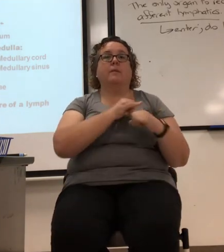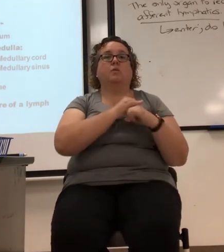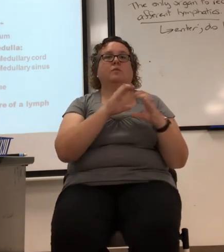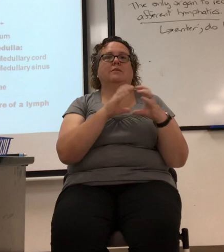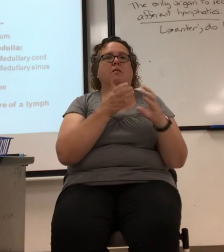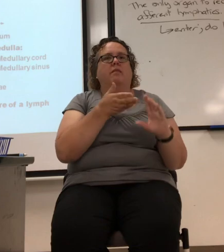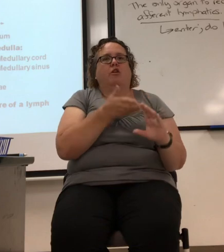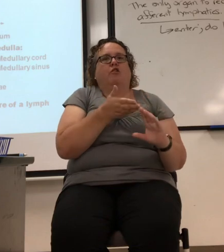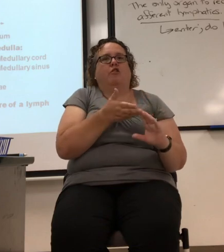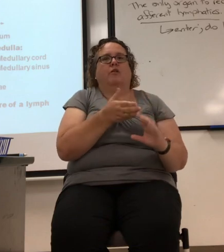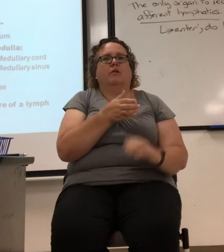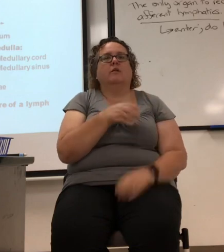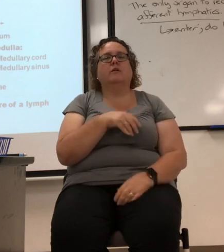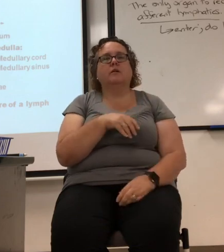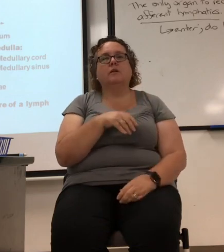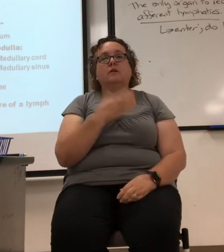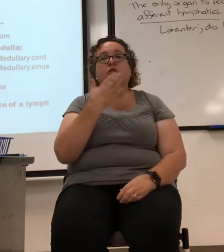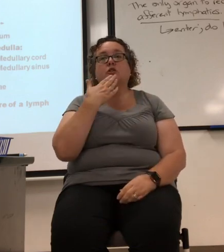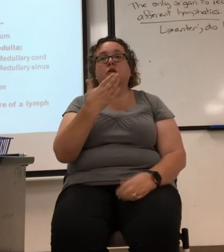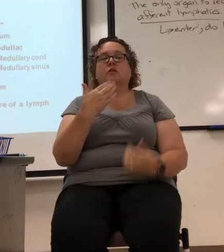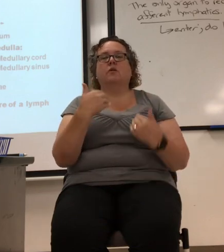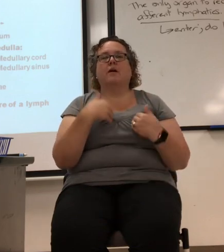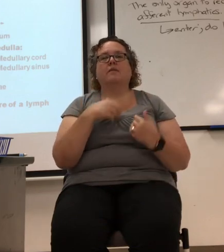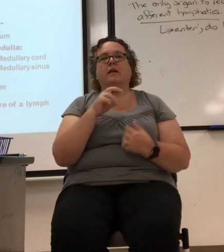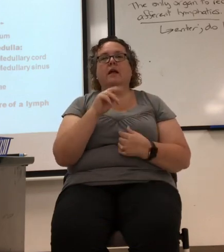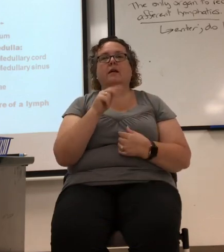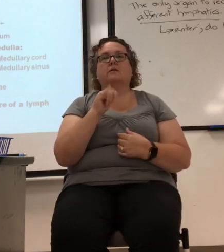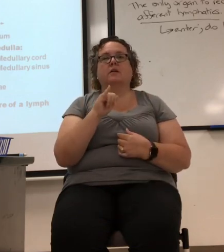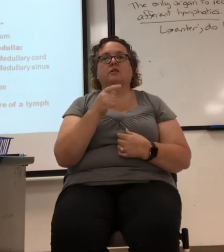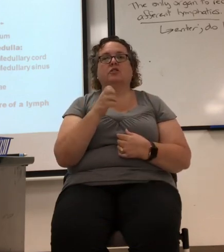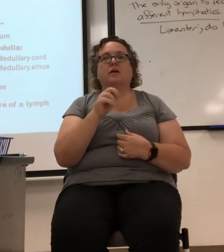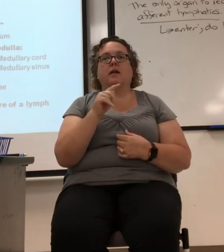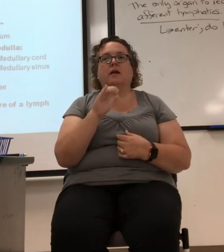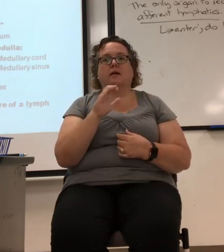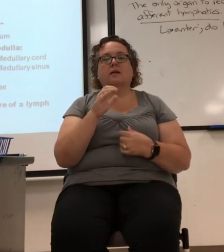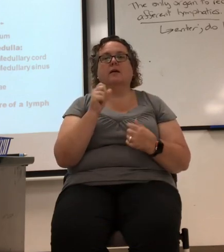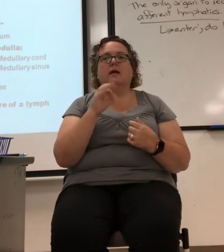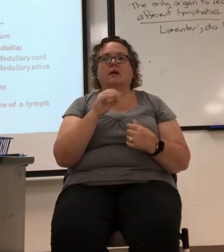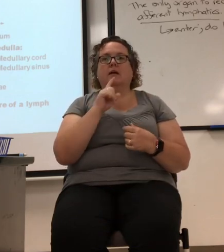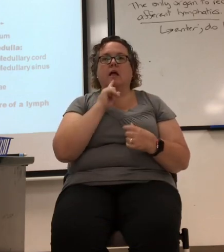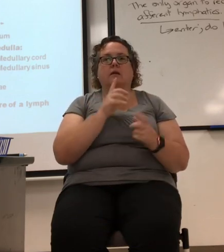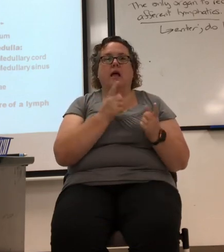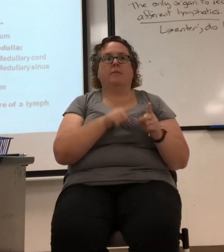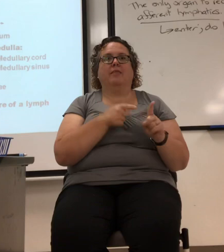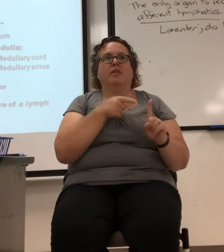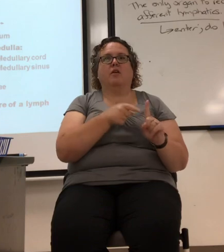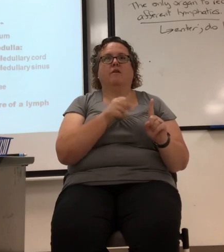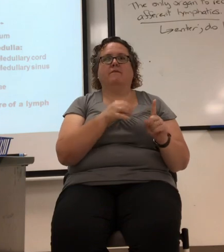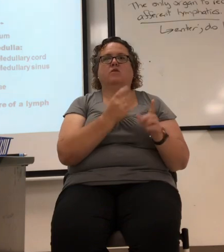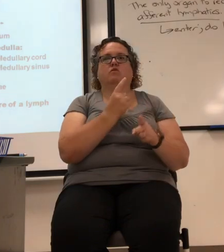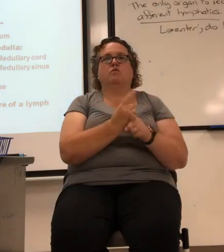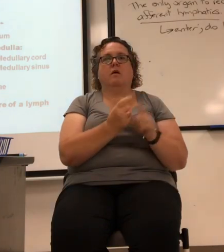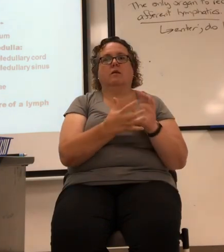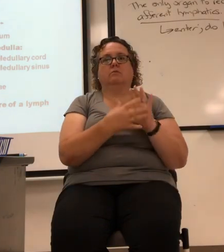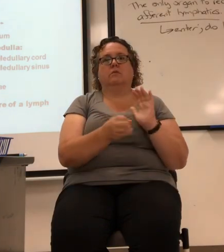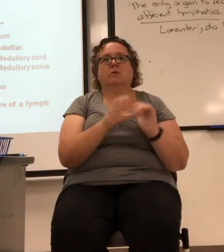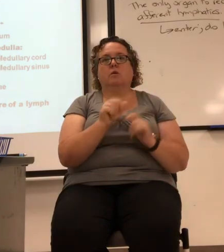can probably have an antigenic encounter there if it's the right clone, right?